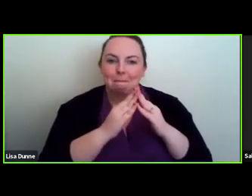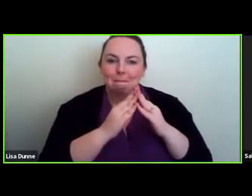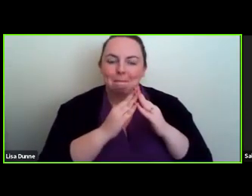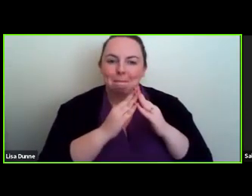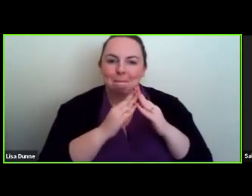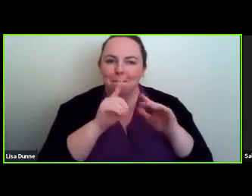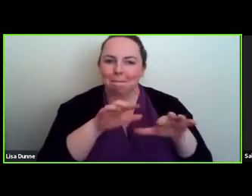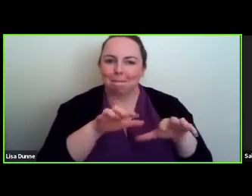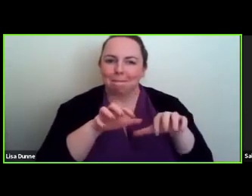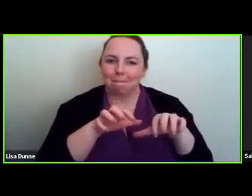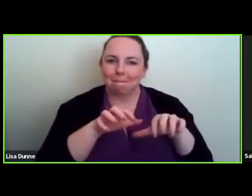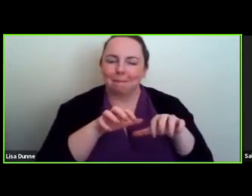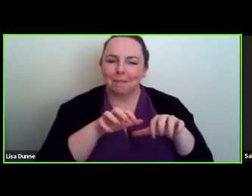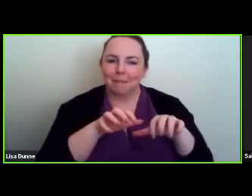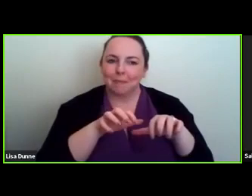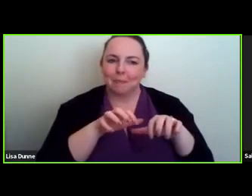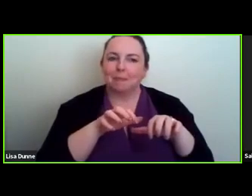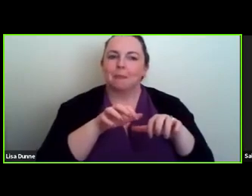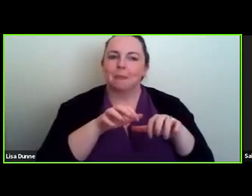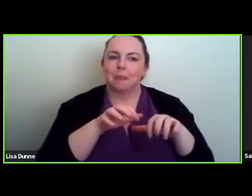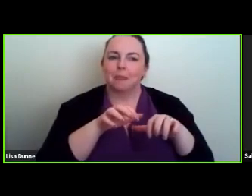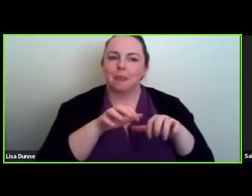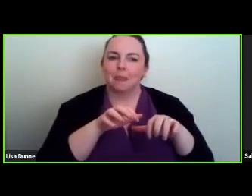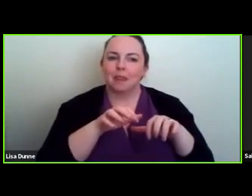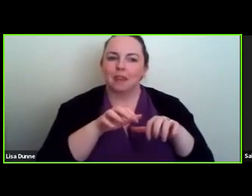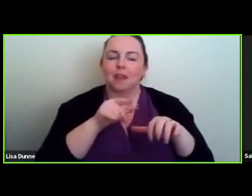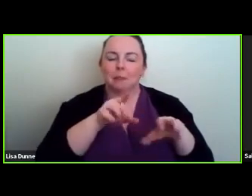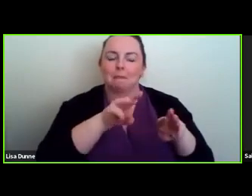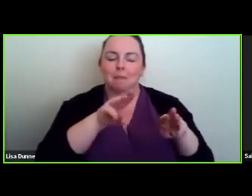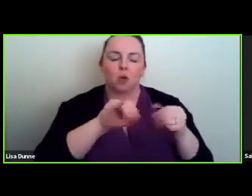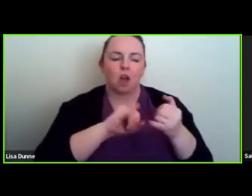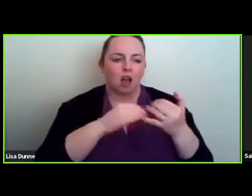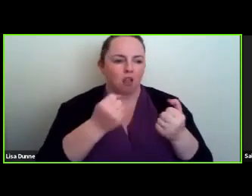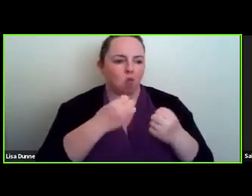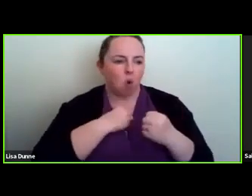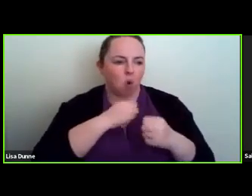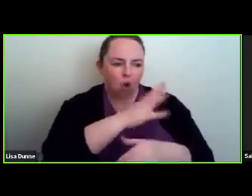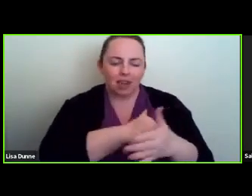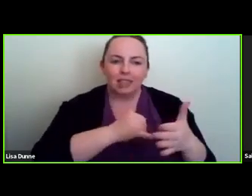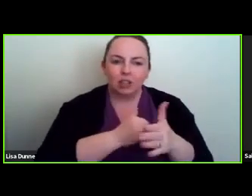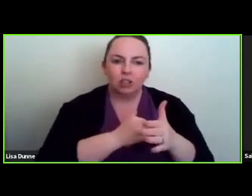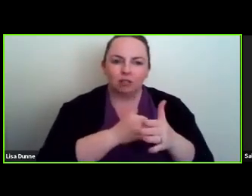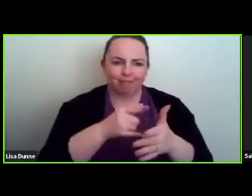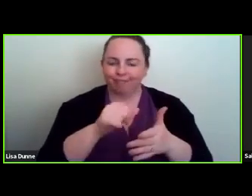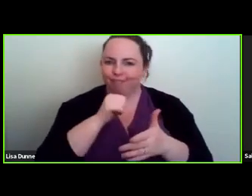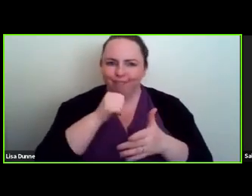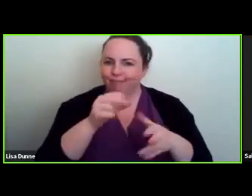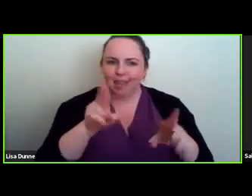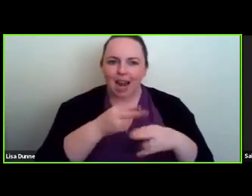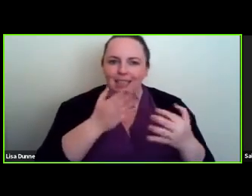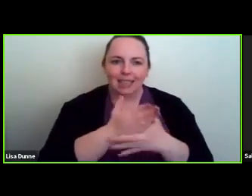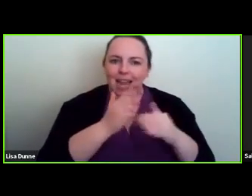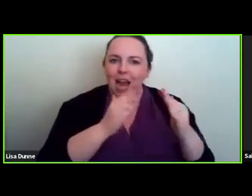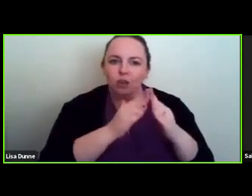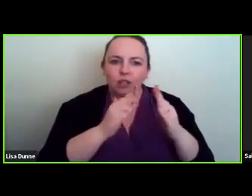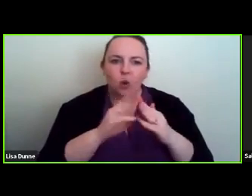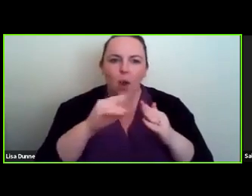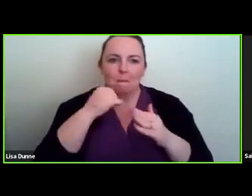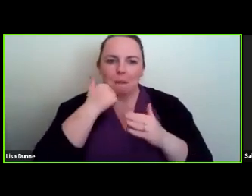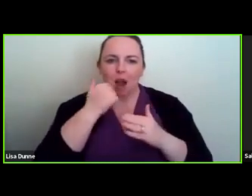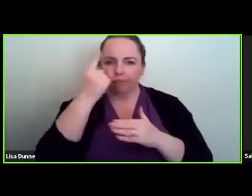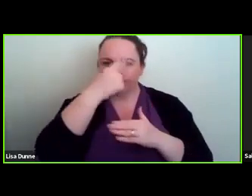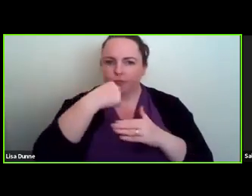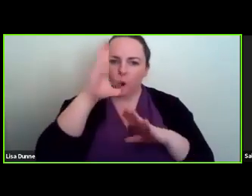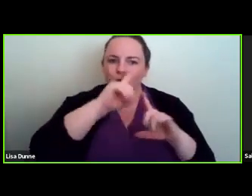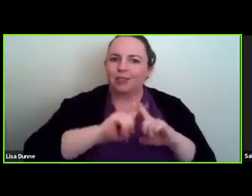even when there are available houses there. We've worked with many women, for example, from my own organizations, who are not able to